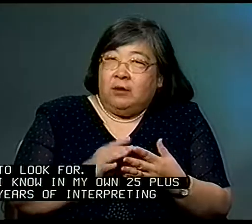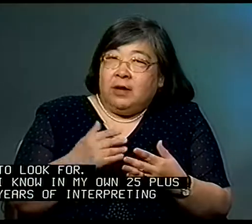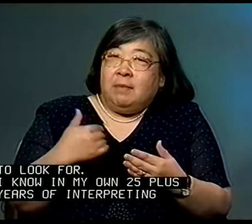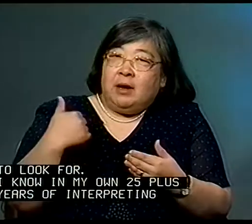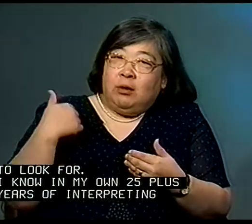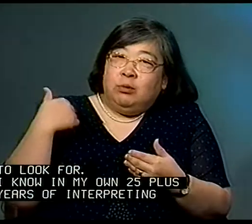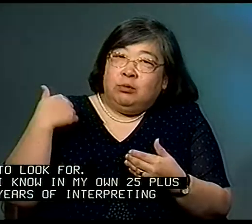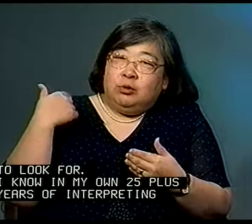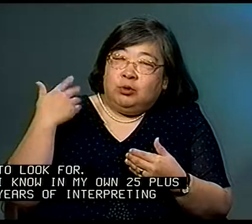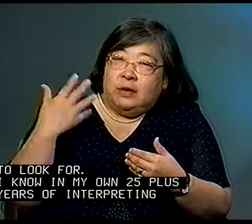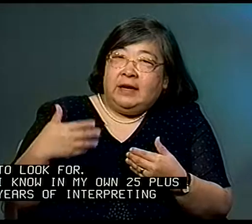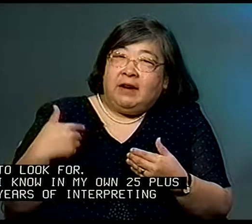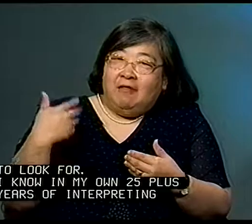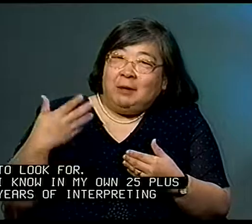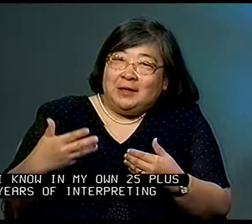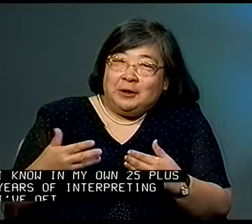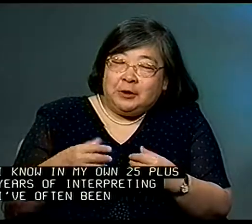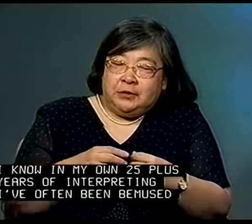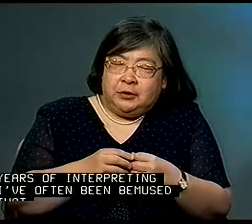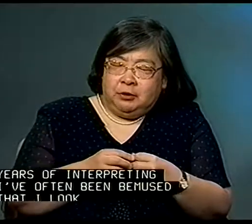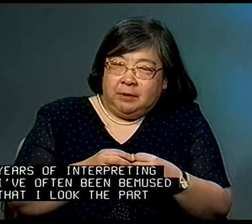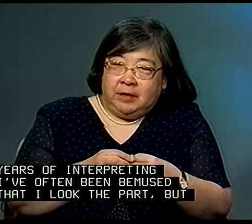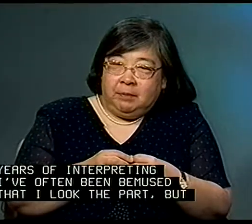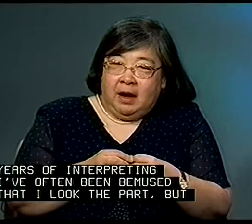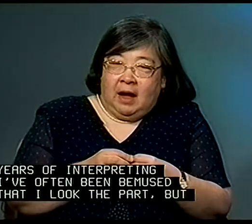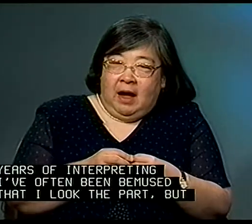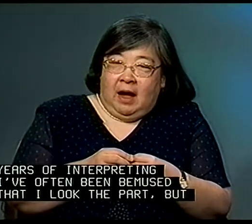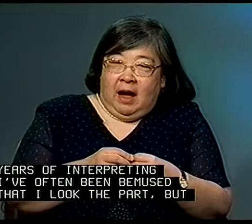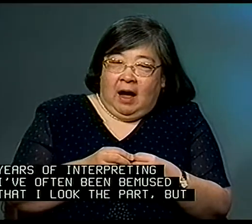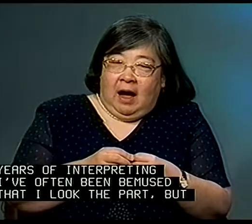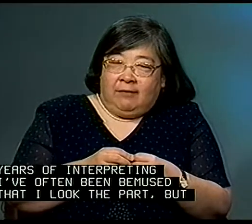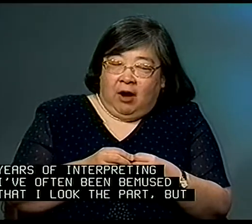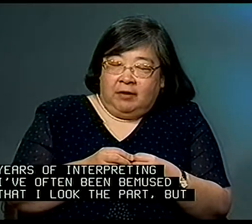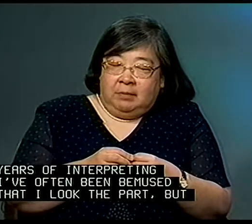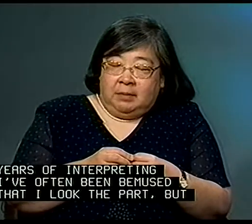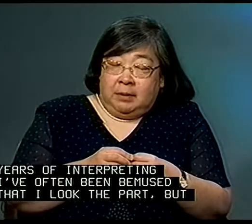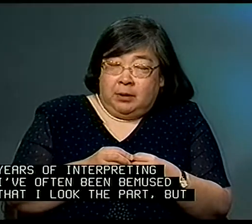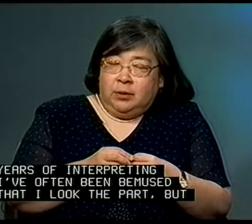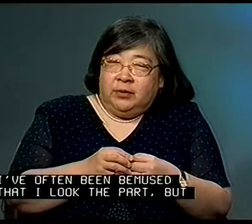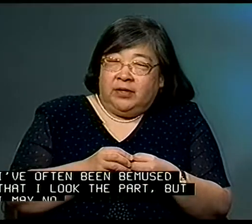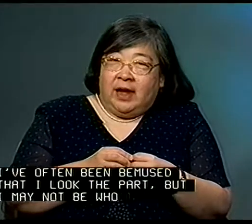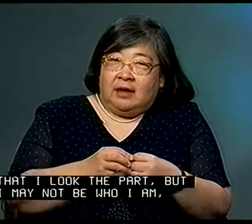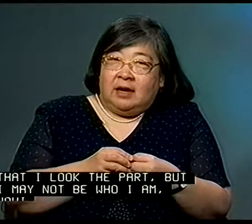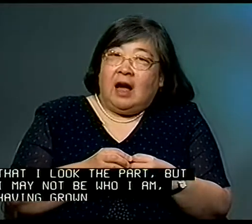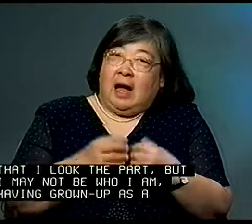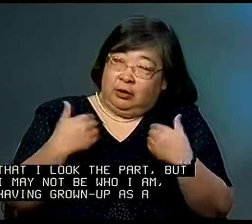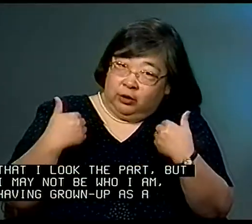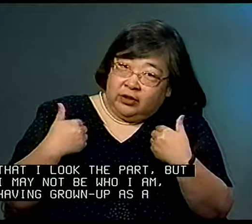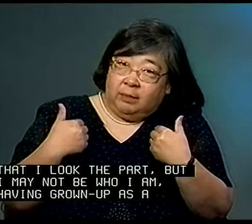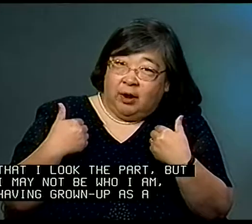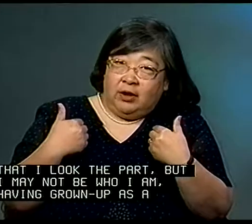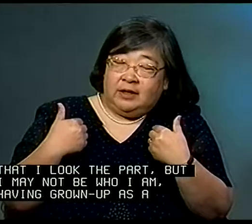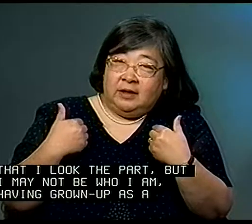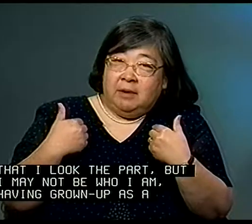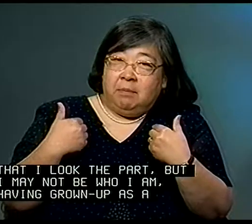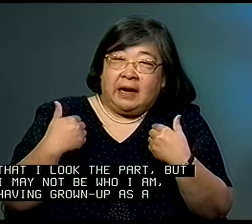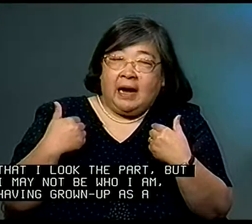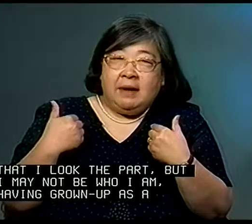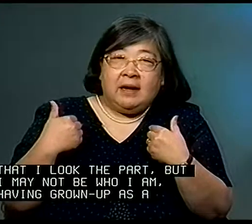in my own 25 plus years of interpreting, I've often been bemused that I look the part, but I may not